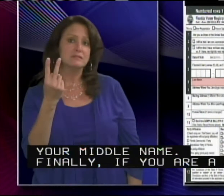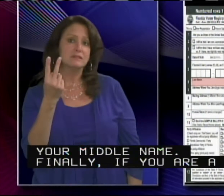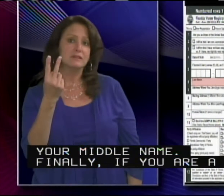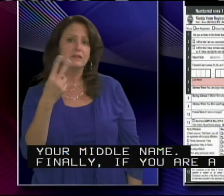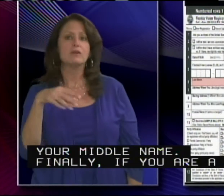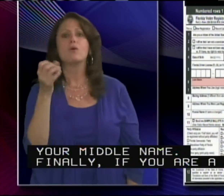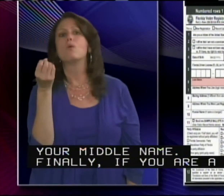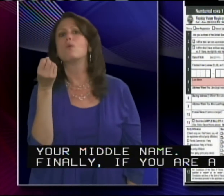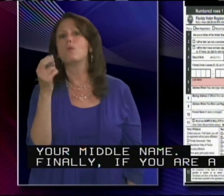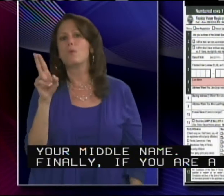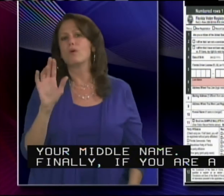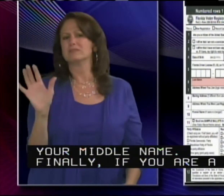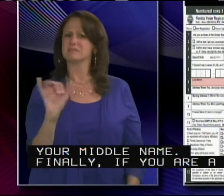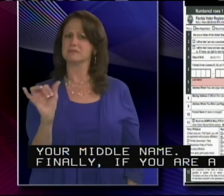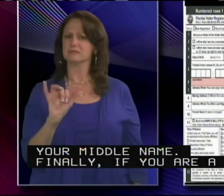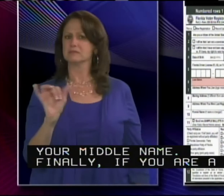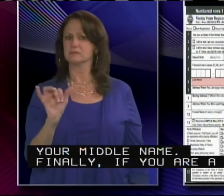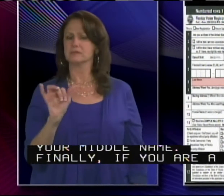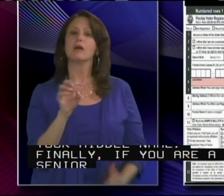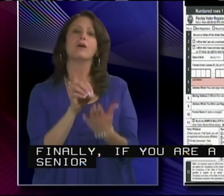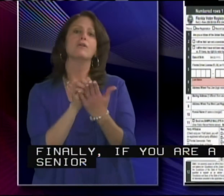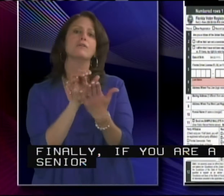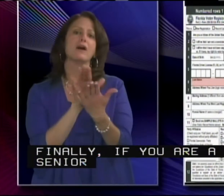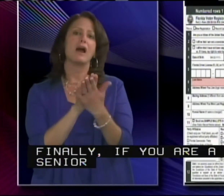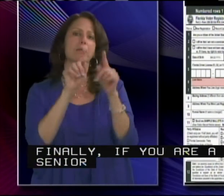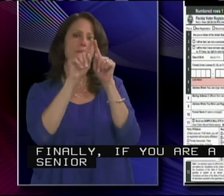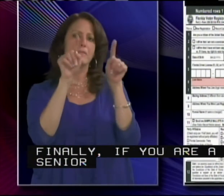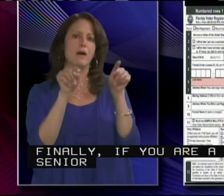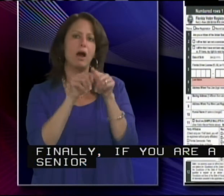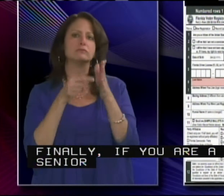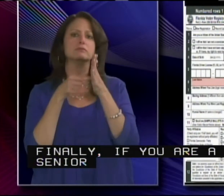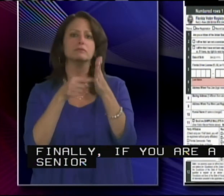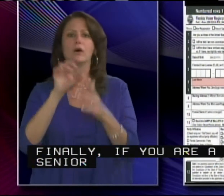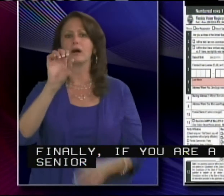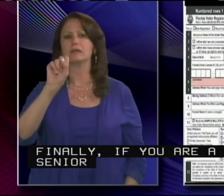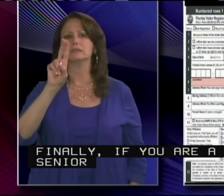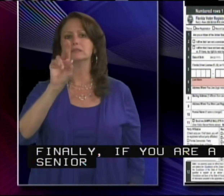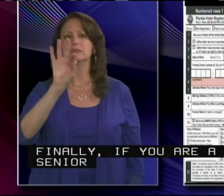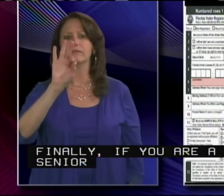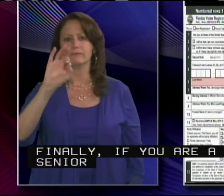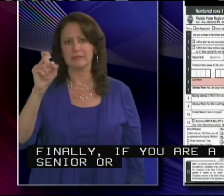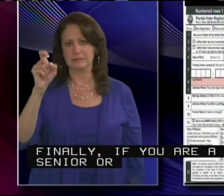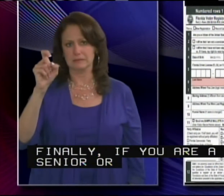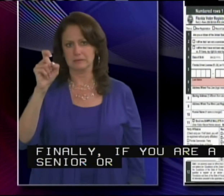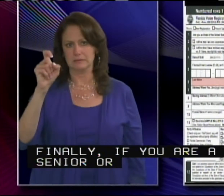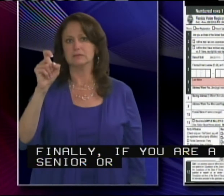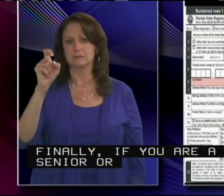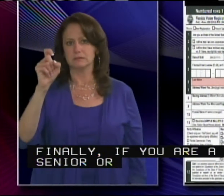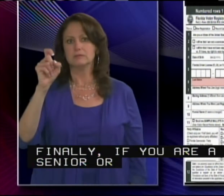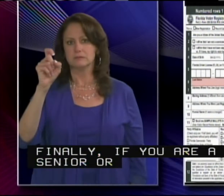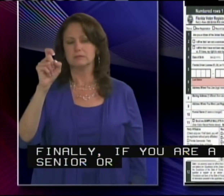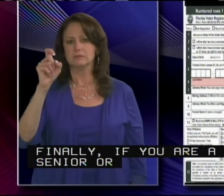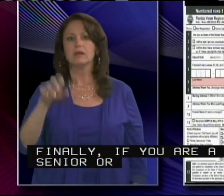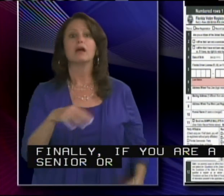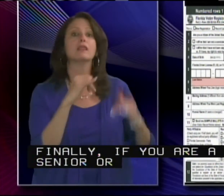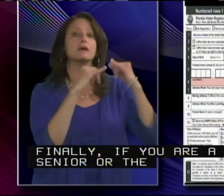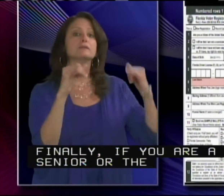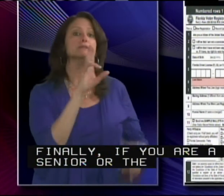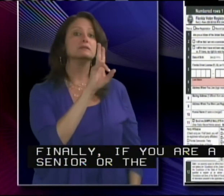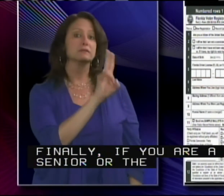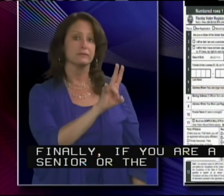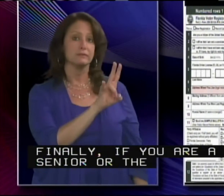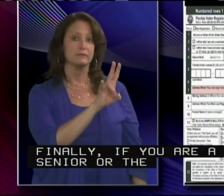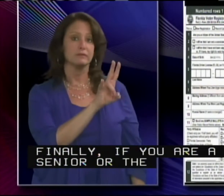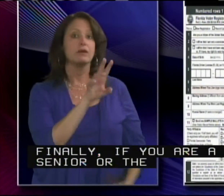the second, or something like that, circle 1 in the box marked suffix.